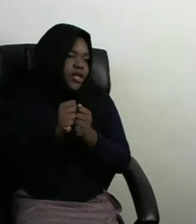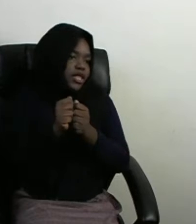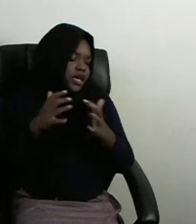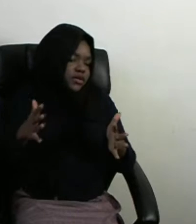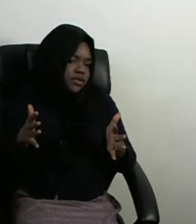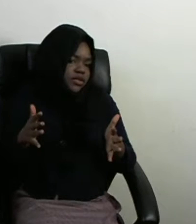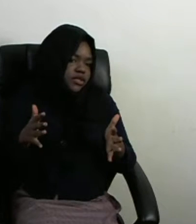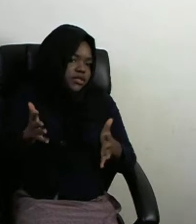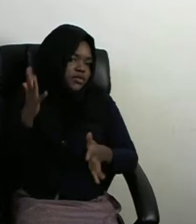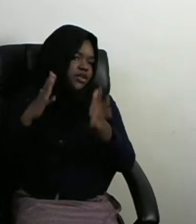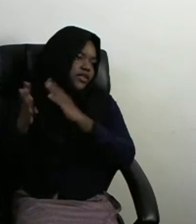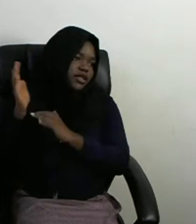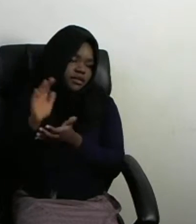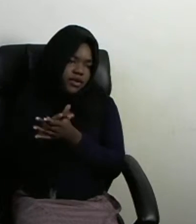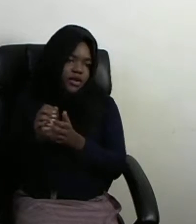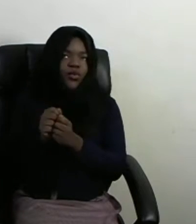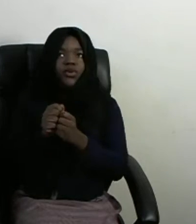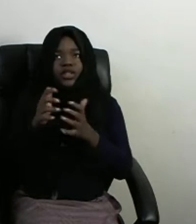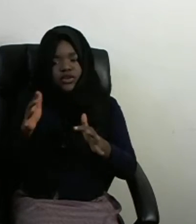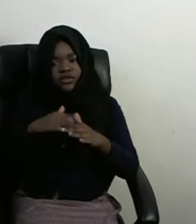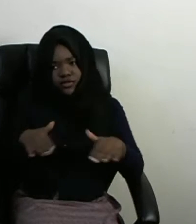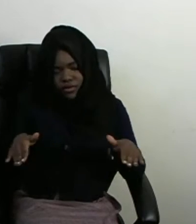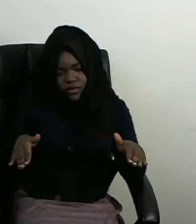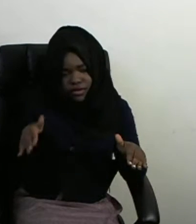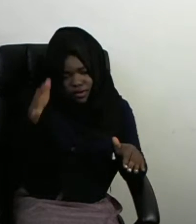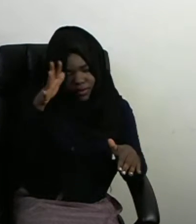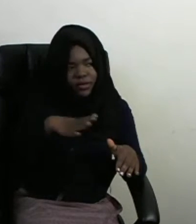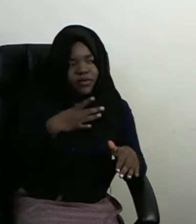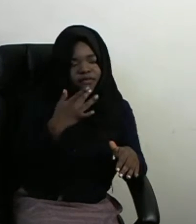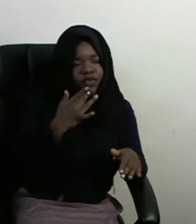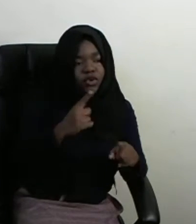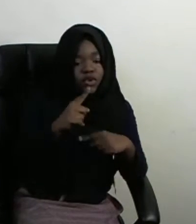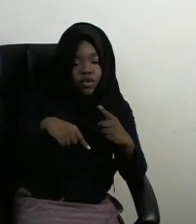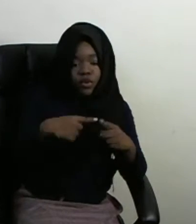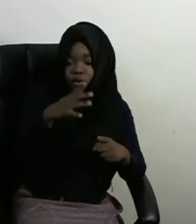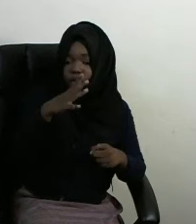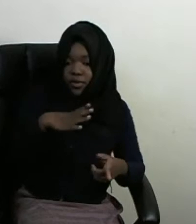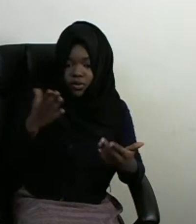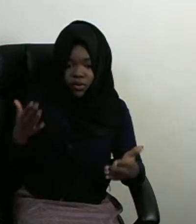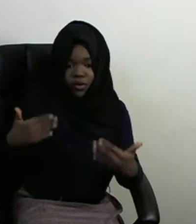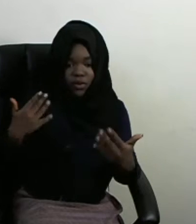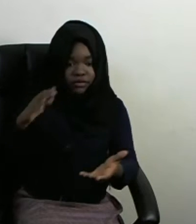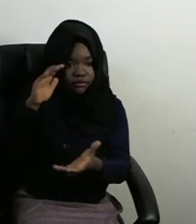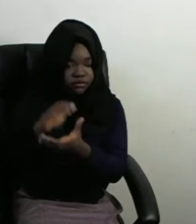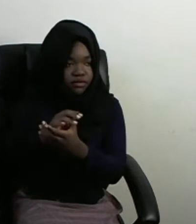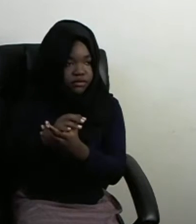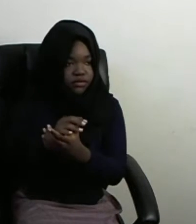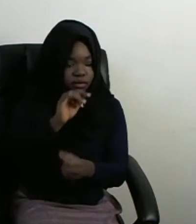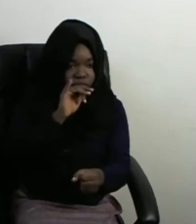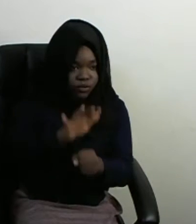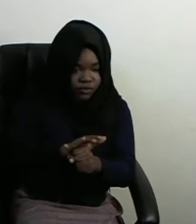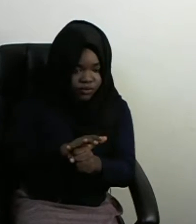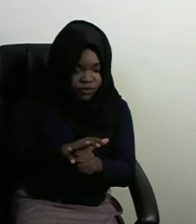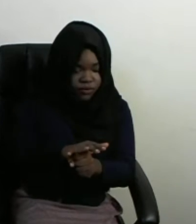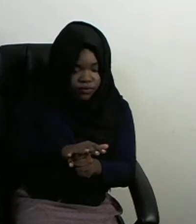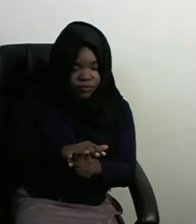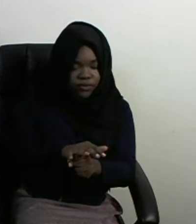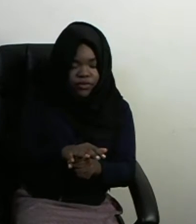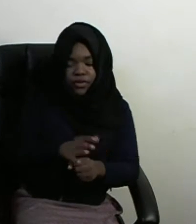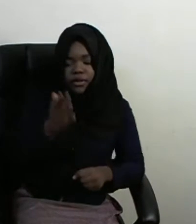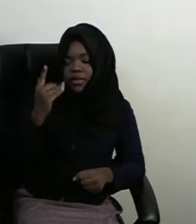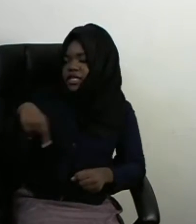without previous marriage, without children. So when women get into this kind of agreement, because